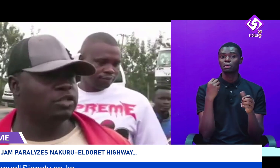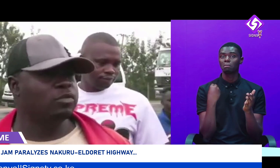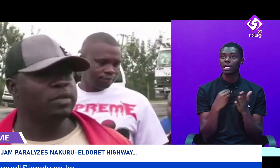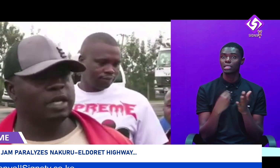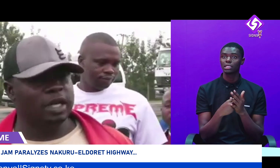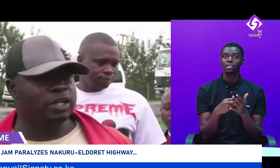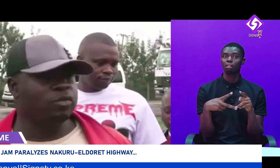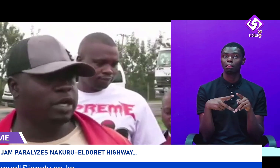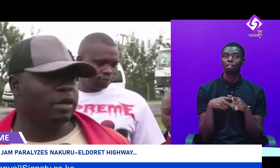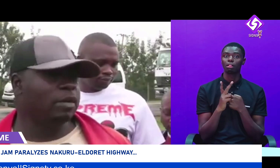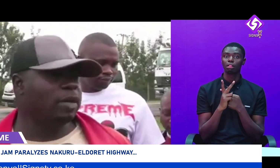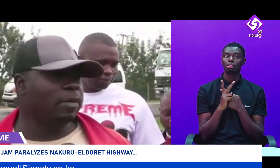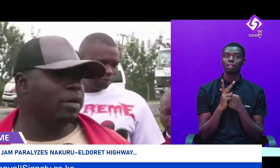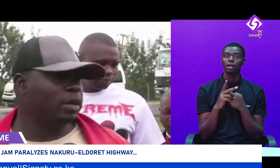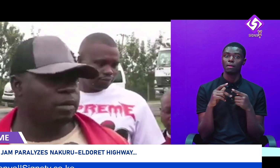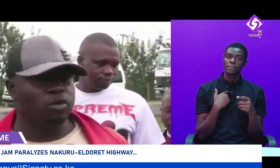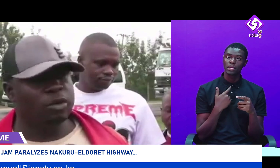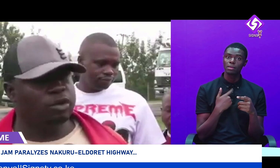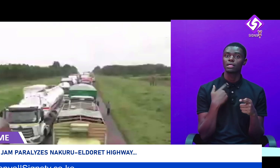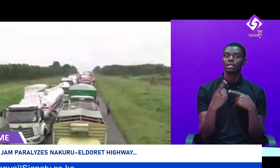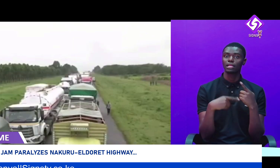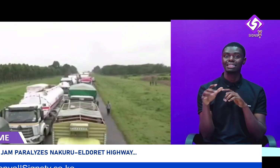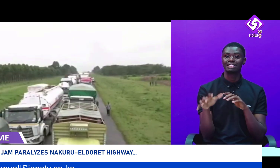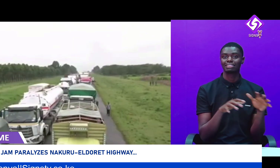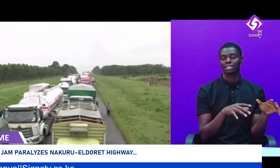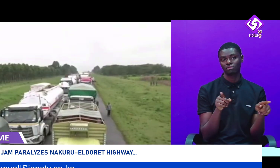mimi naendelea nikiumia kama mkulima mdogo.